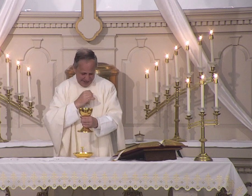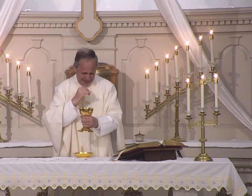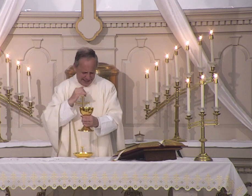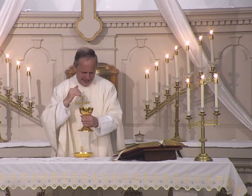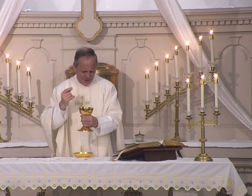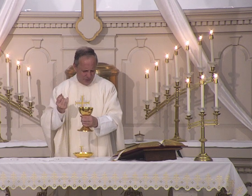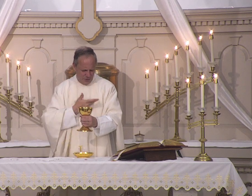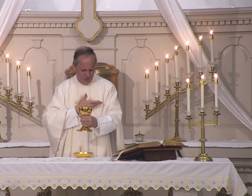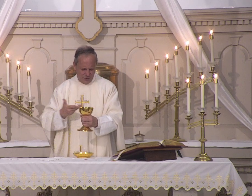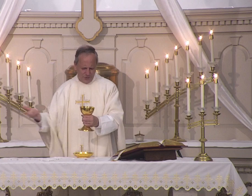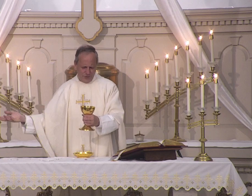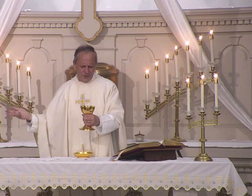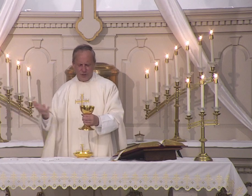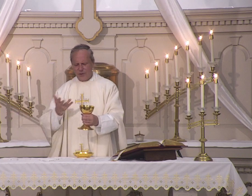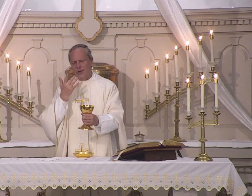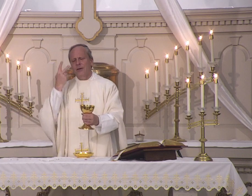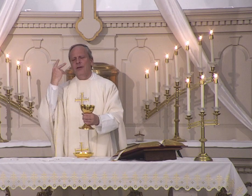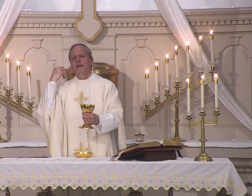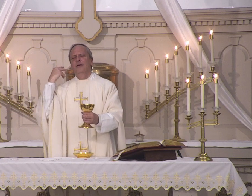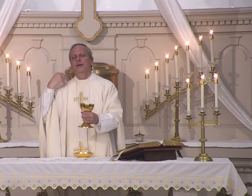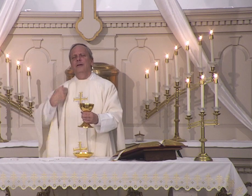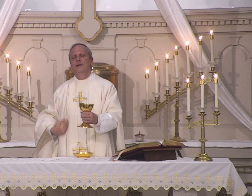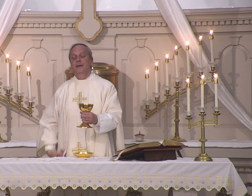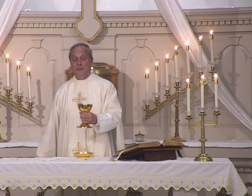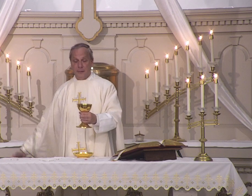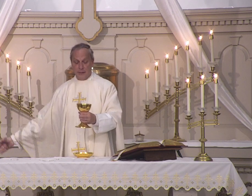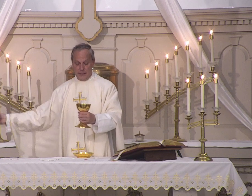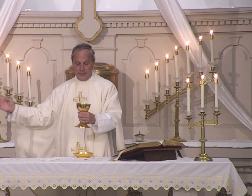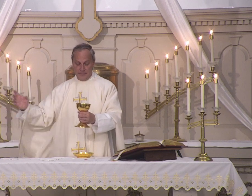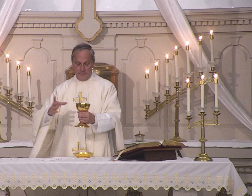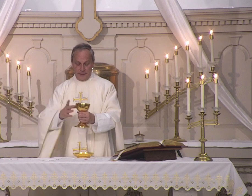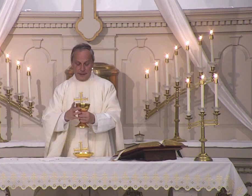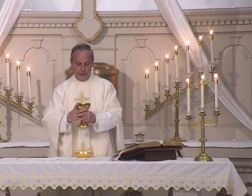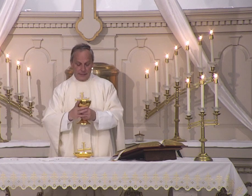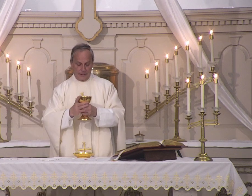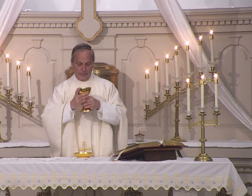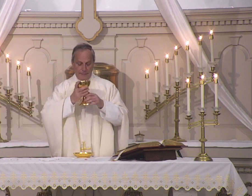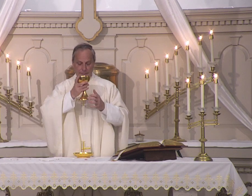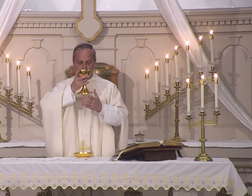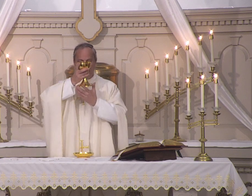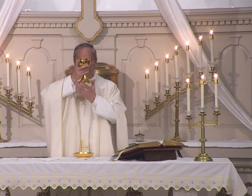for the forgiveness of sins. Do this in memory of me.